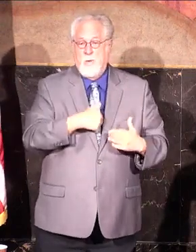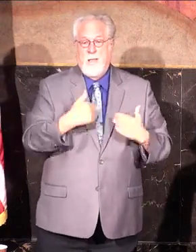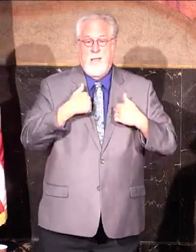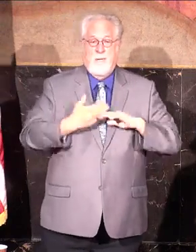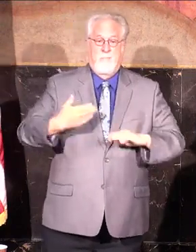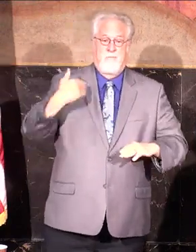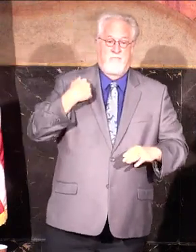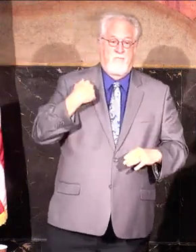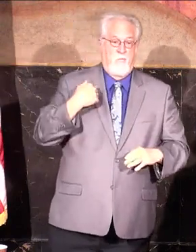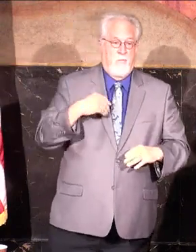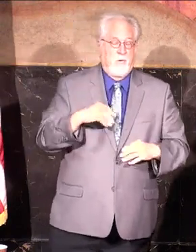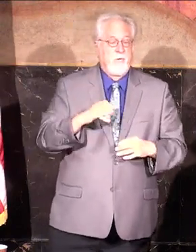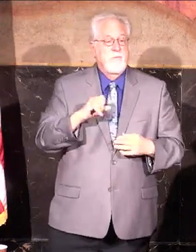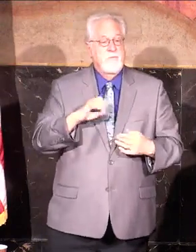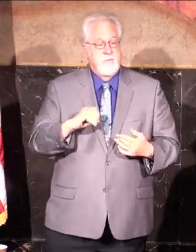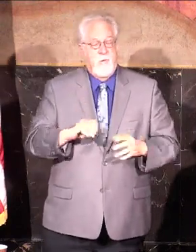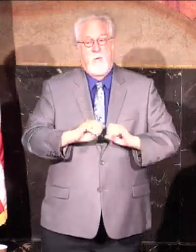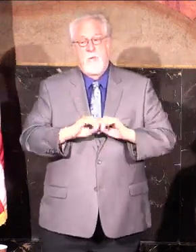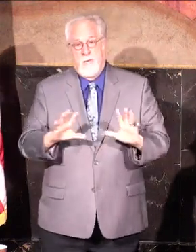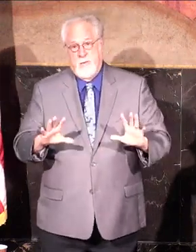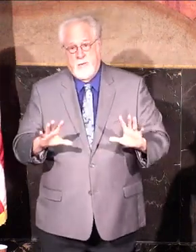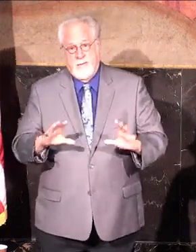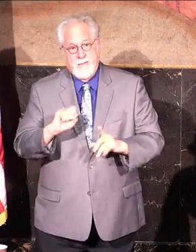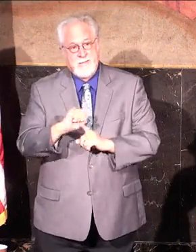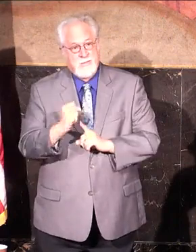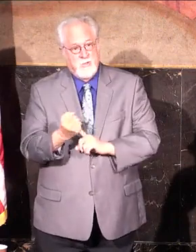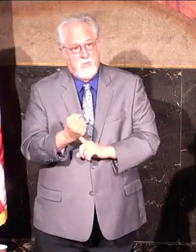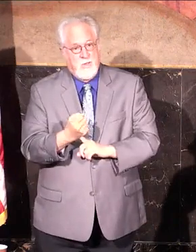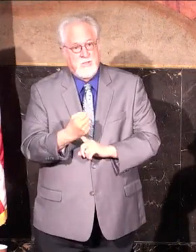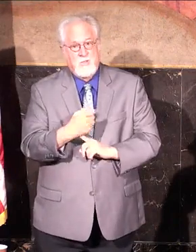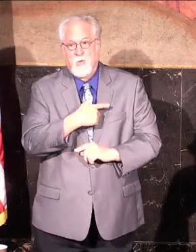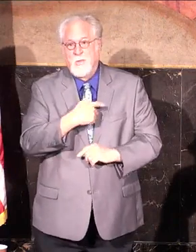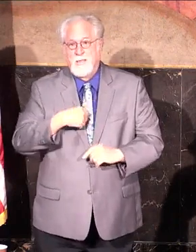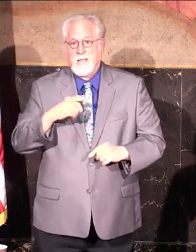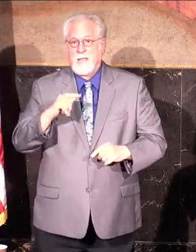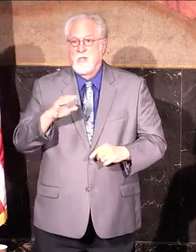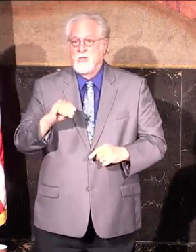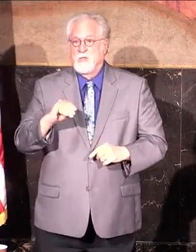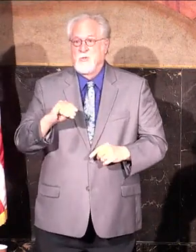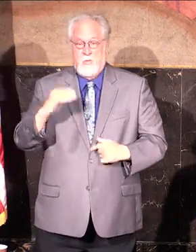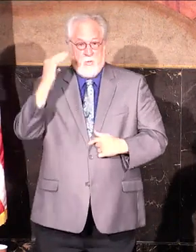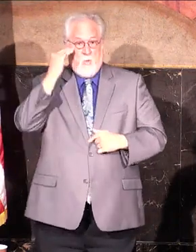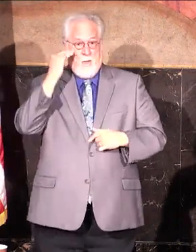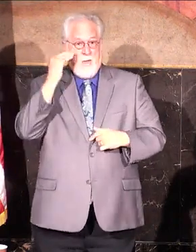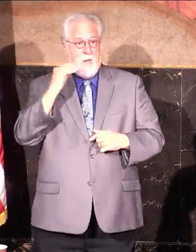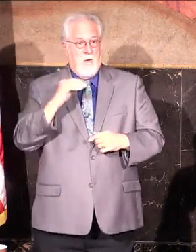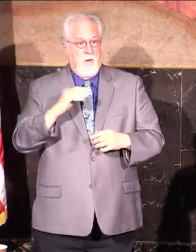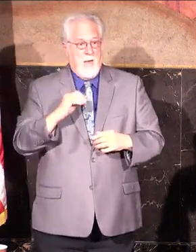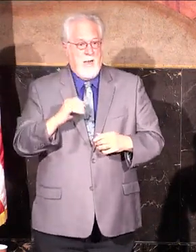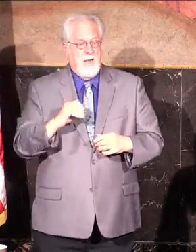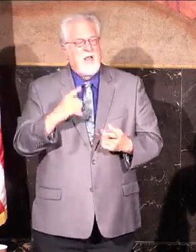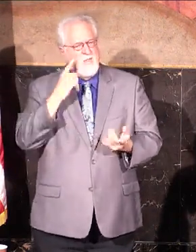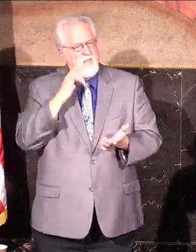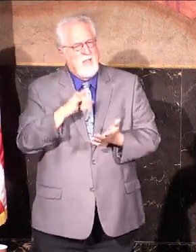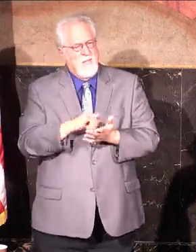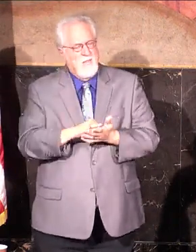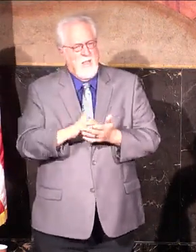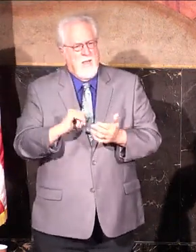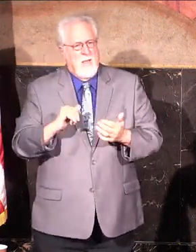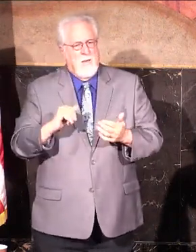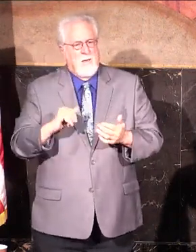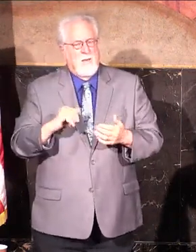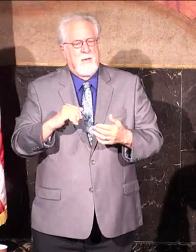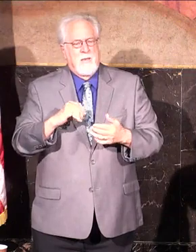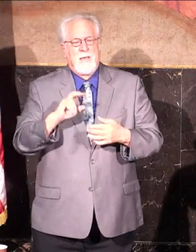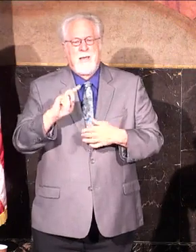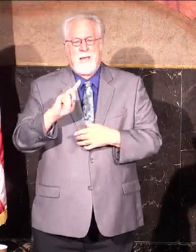in the earlier peak. So clearly a situation that we need to be very aware of and do things that make all the difference.